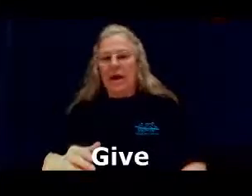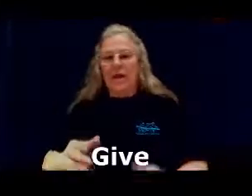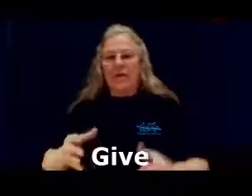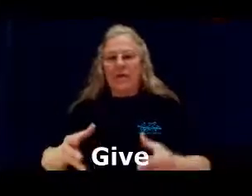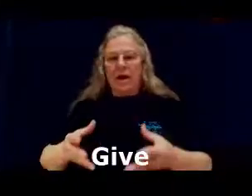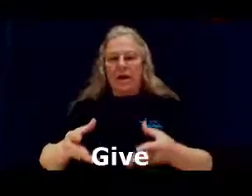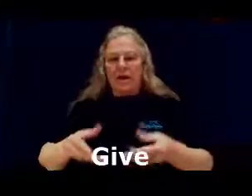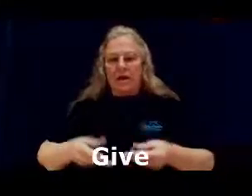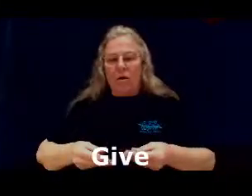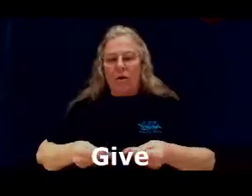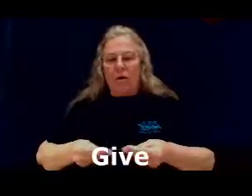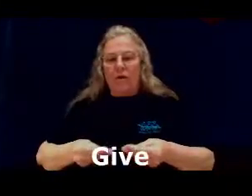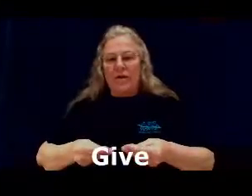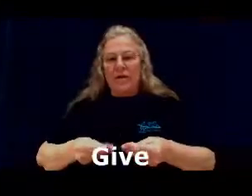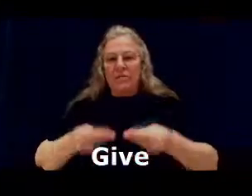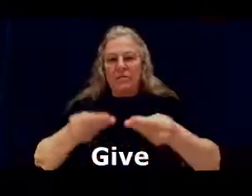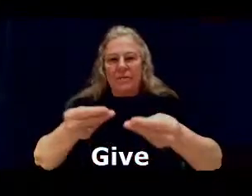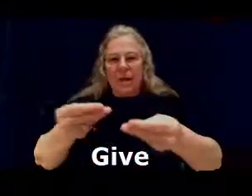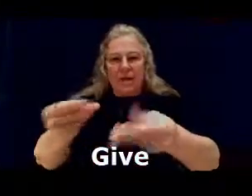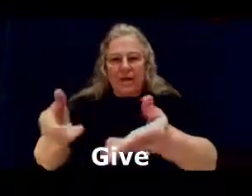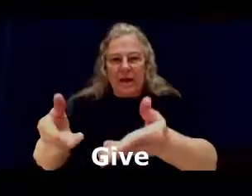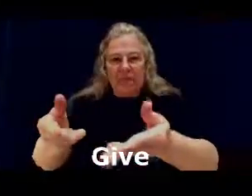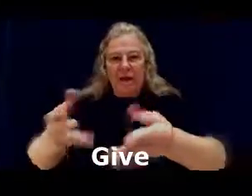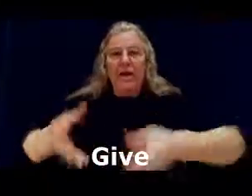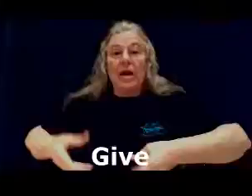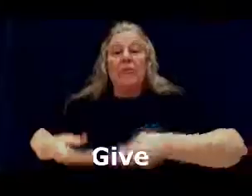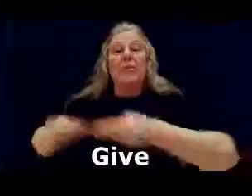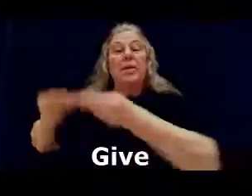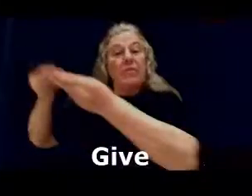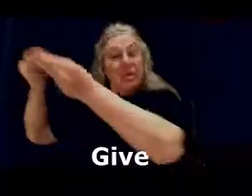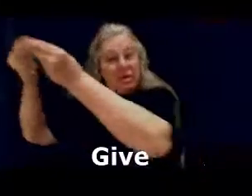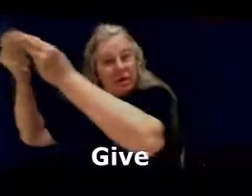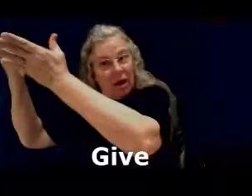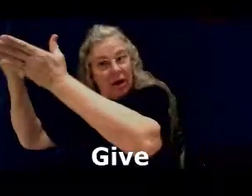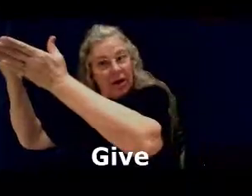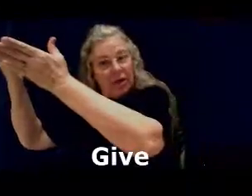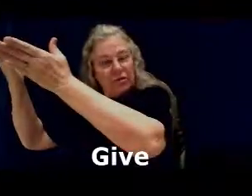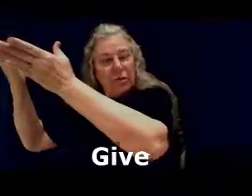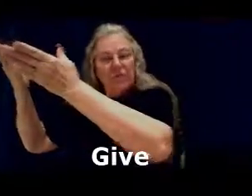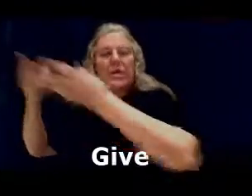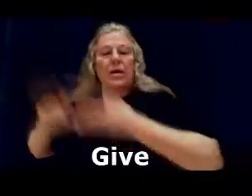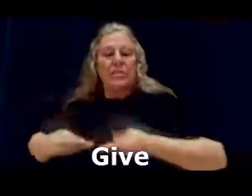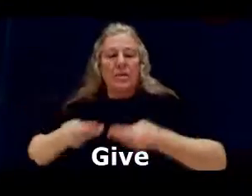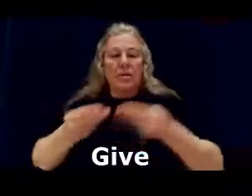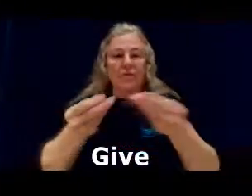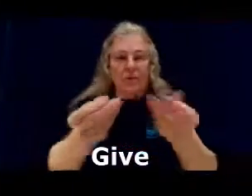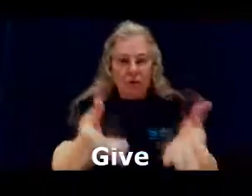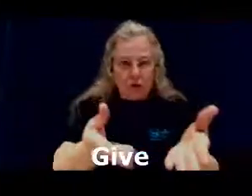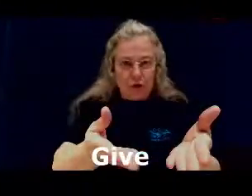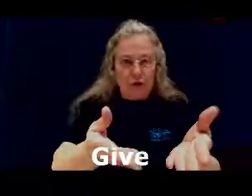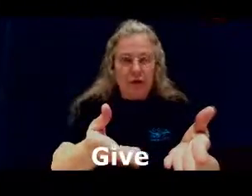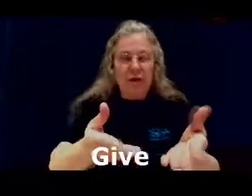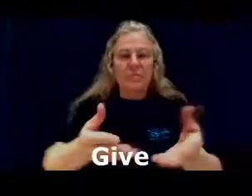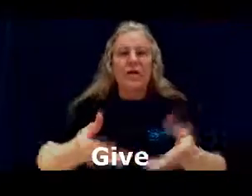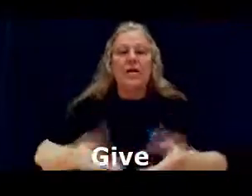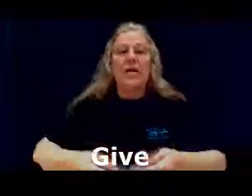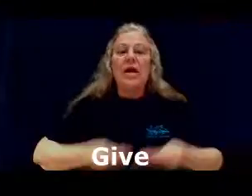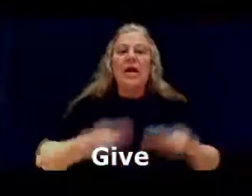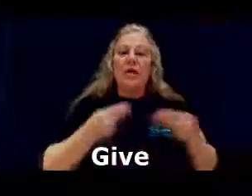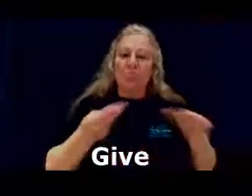Give, get a hold of it and give it. Now, if I'm giving it to God, it goes up there. If I'm giving it to you, it comes out there. Otherwise,